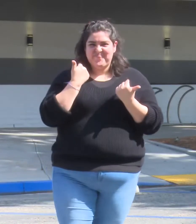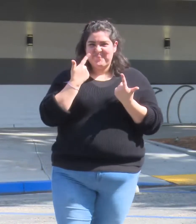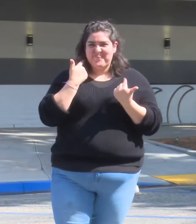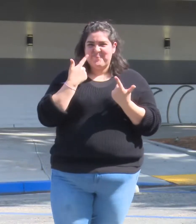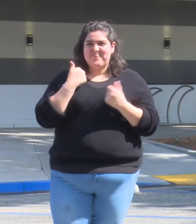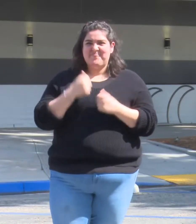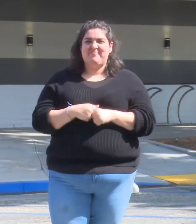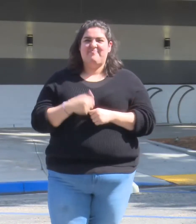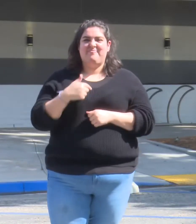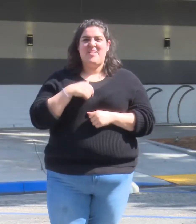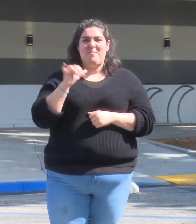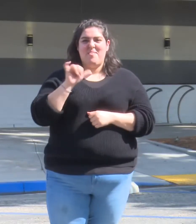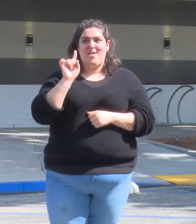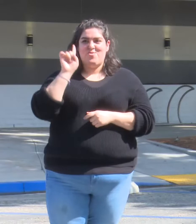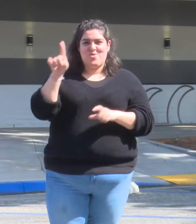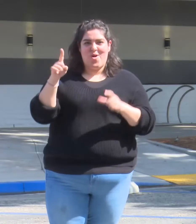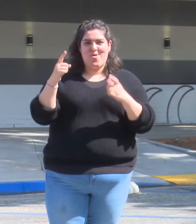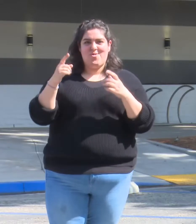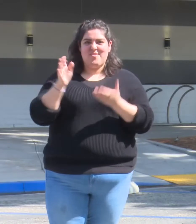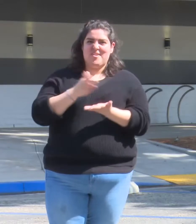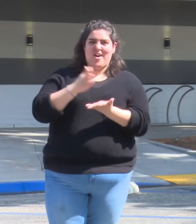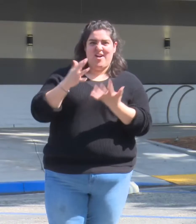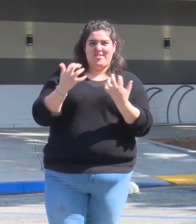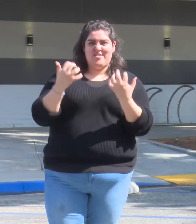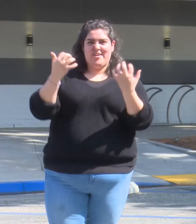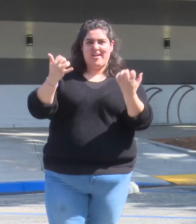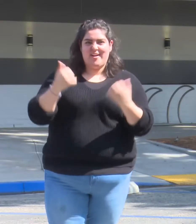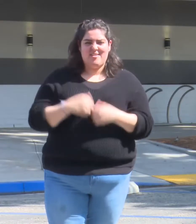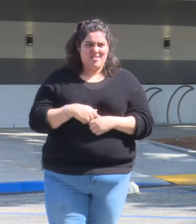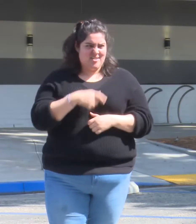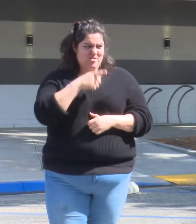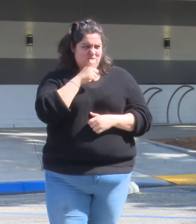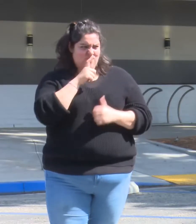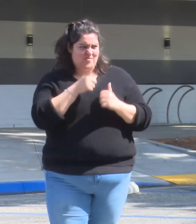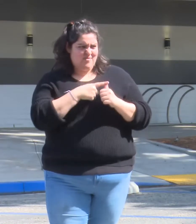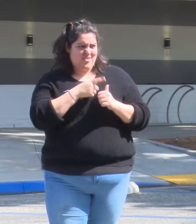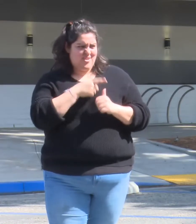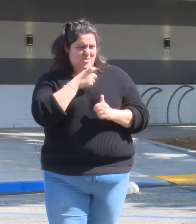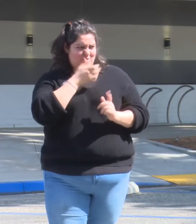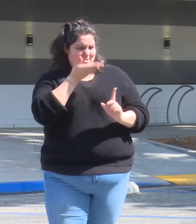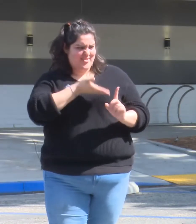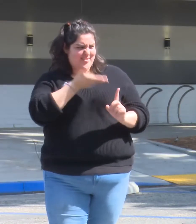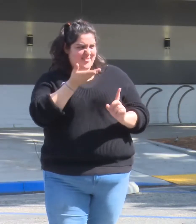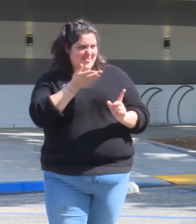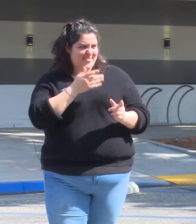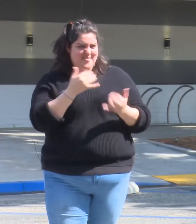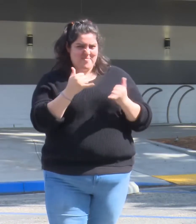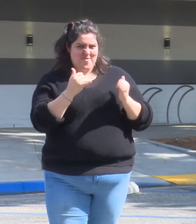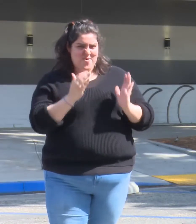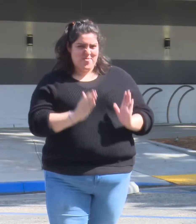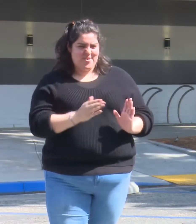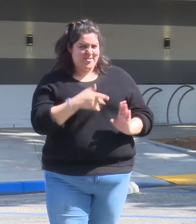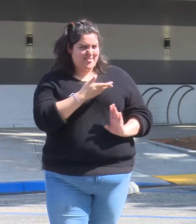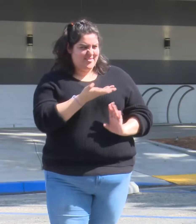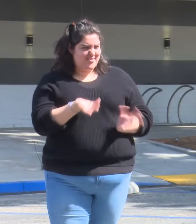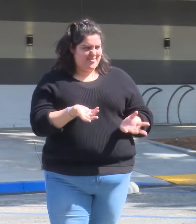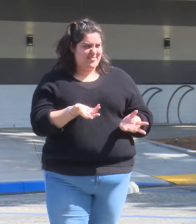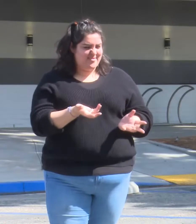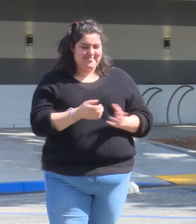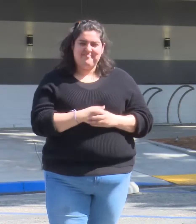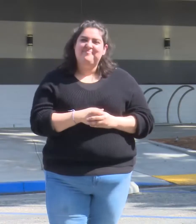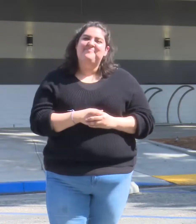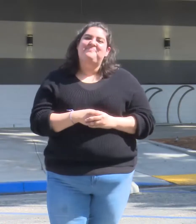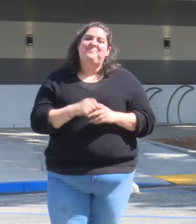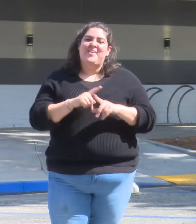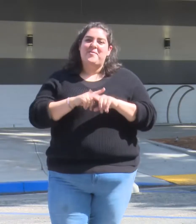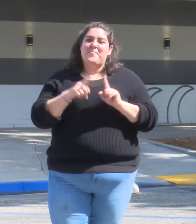I'm like when you go to the concert and they go, "Who's that band?" I don't know who those people are. But